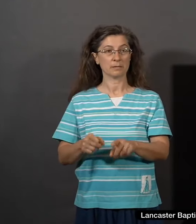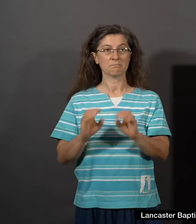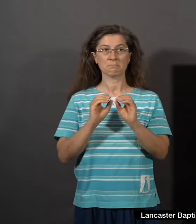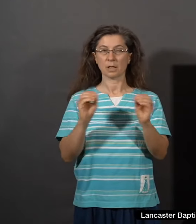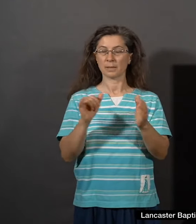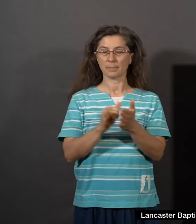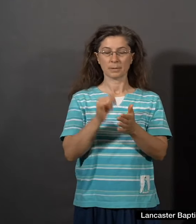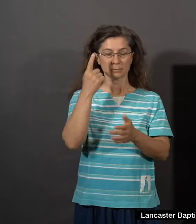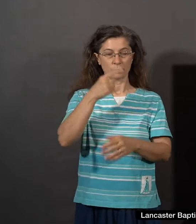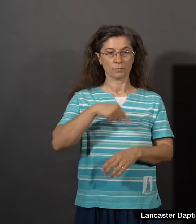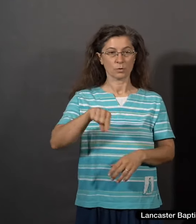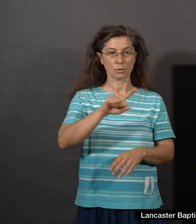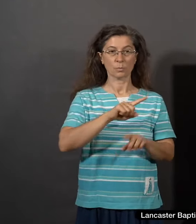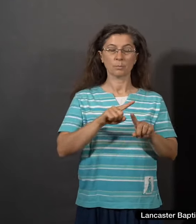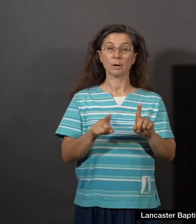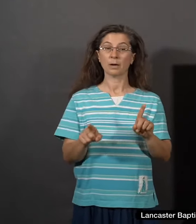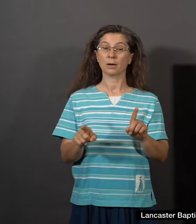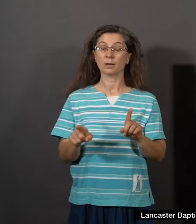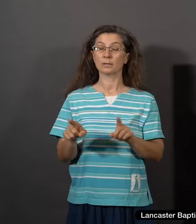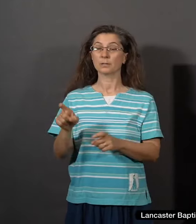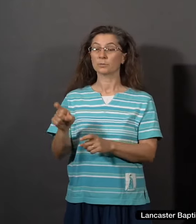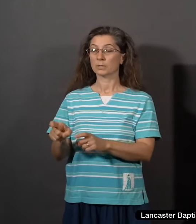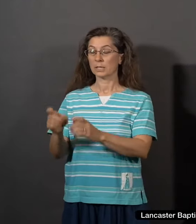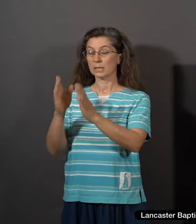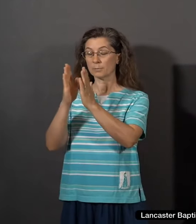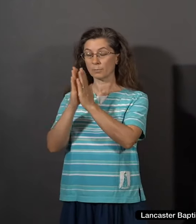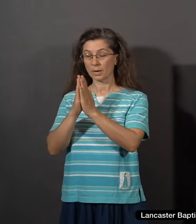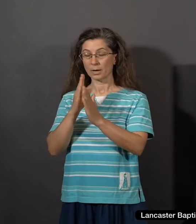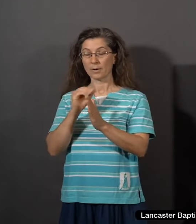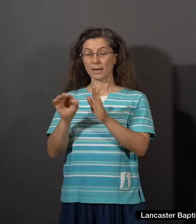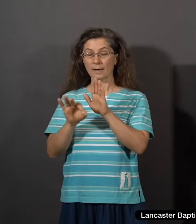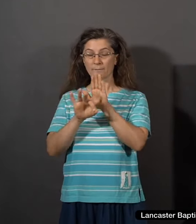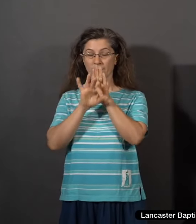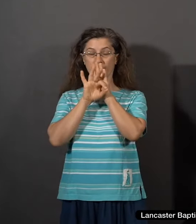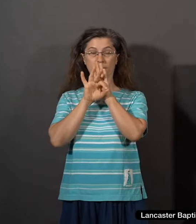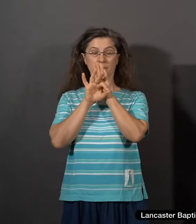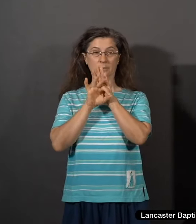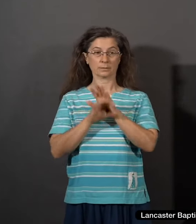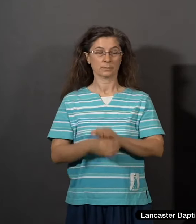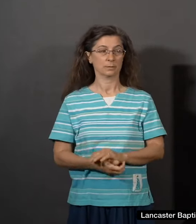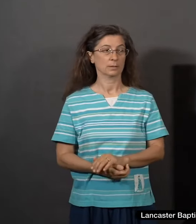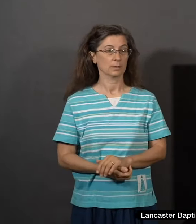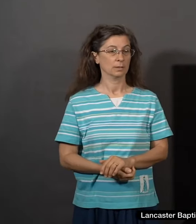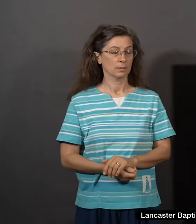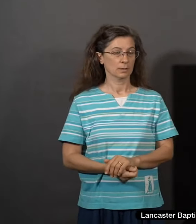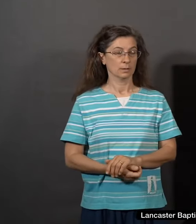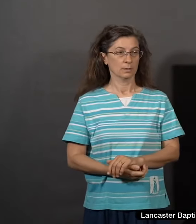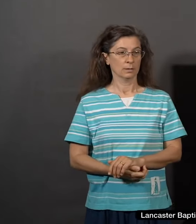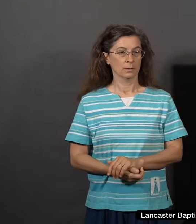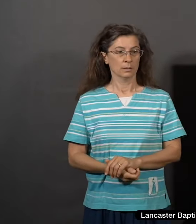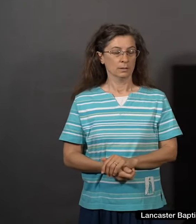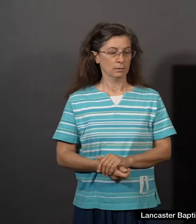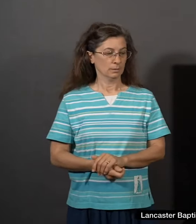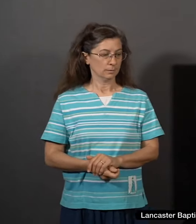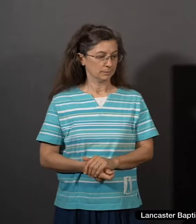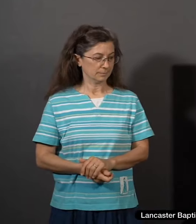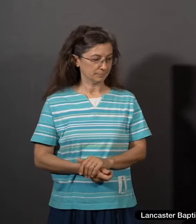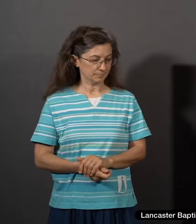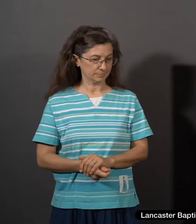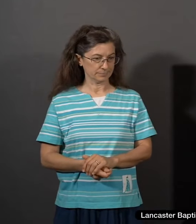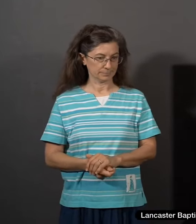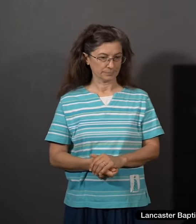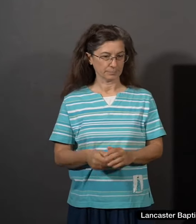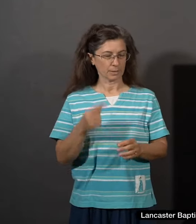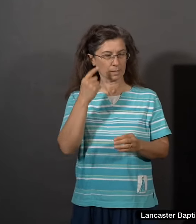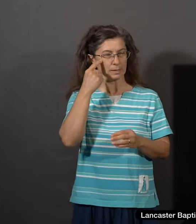it this kind goeth about by prayer and fasting when i think about prayer and